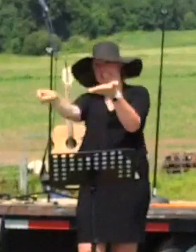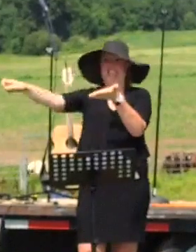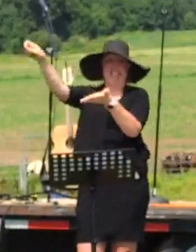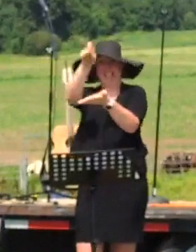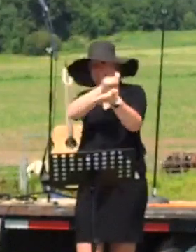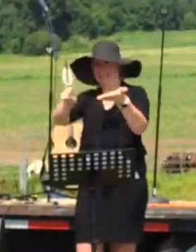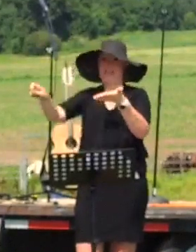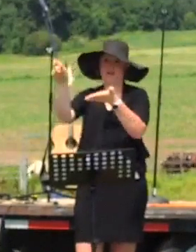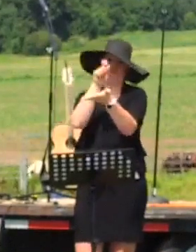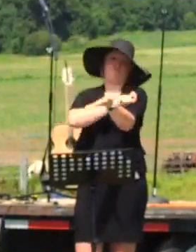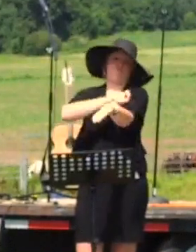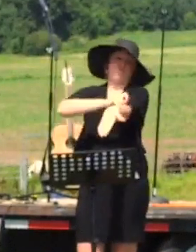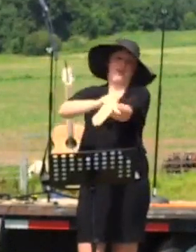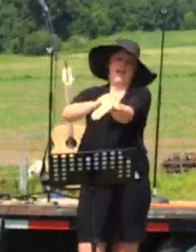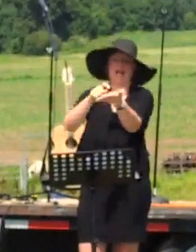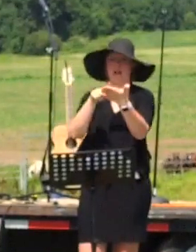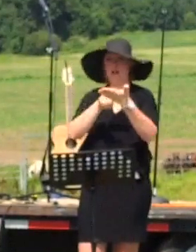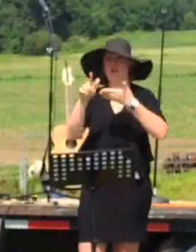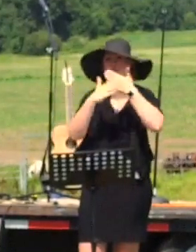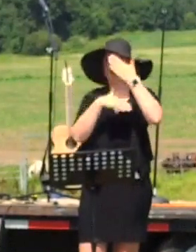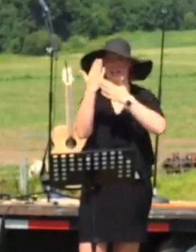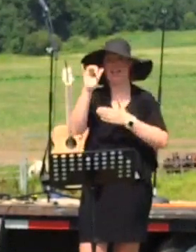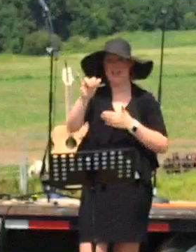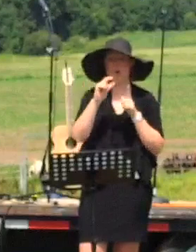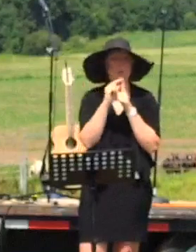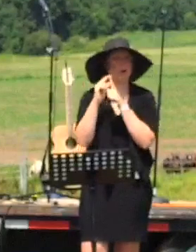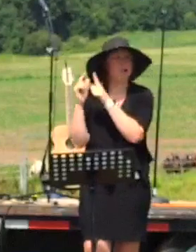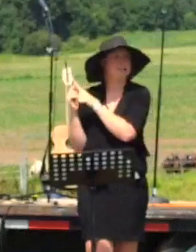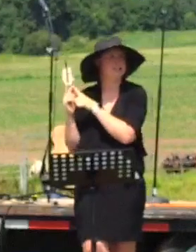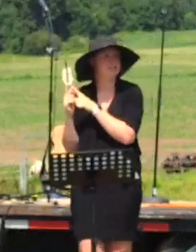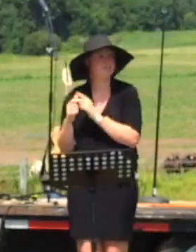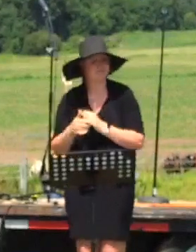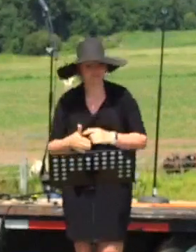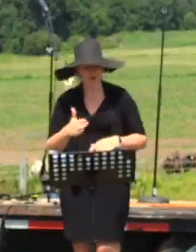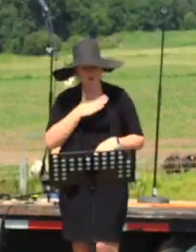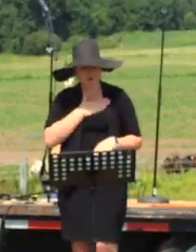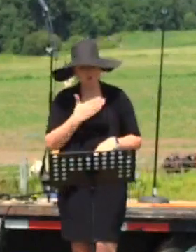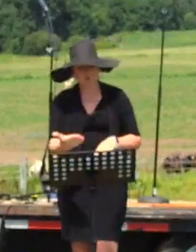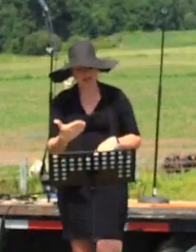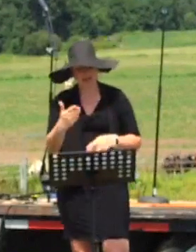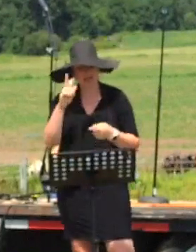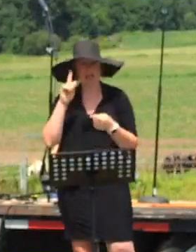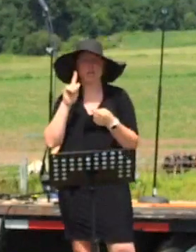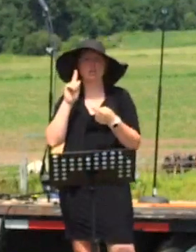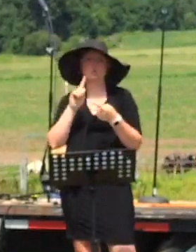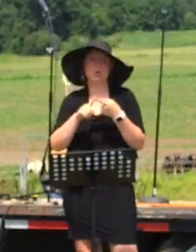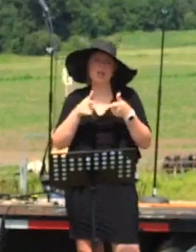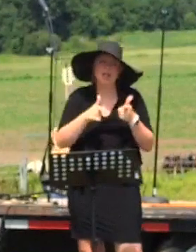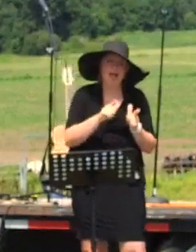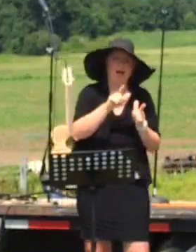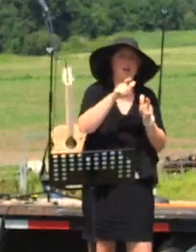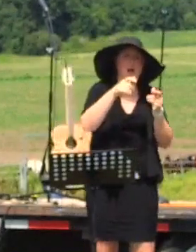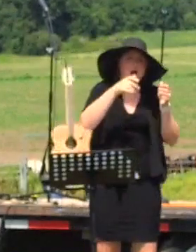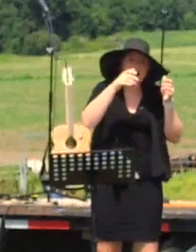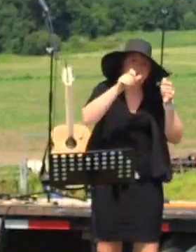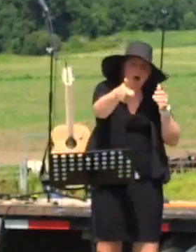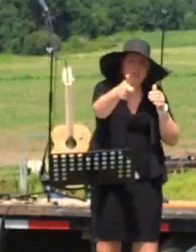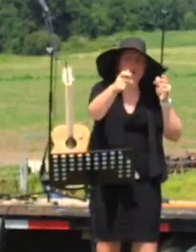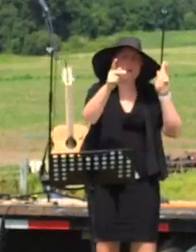eight and write it on your hand. These words right here: willing to yield to others.